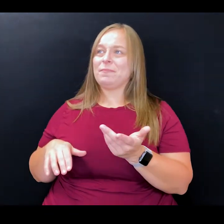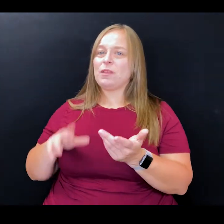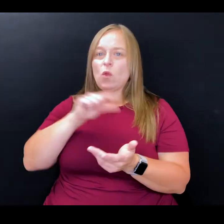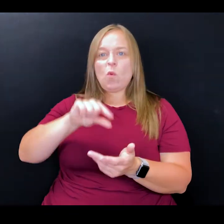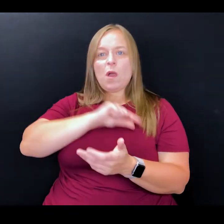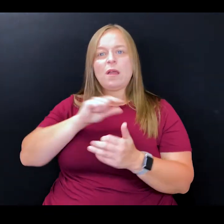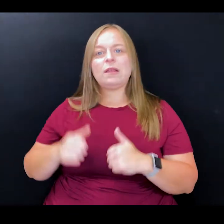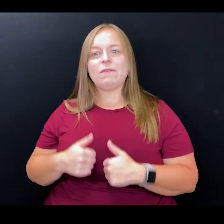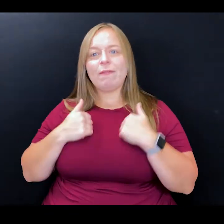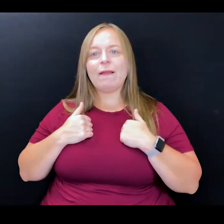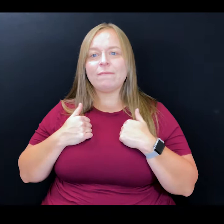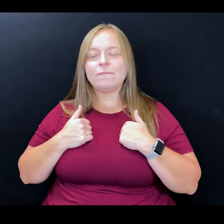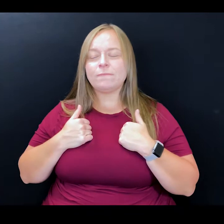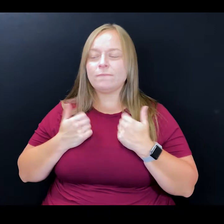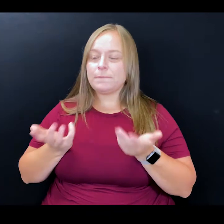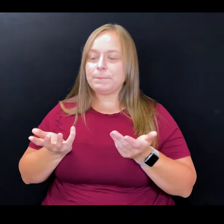the quality of life